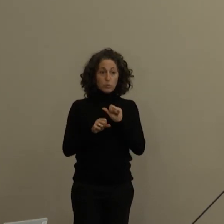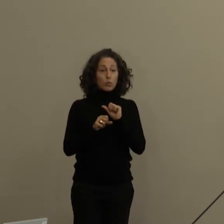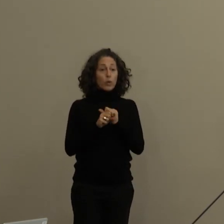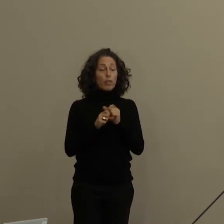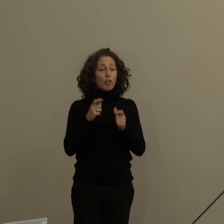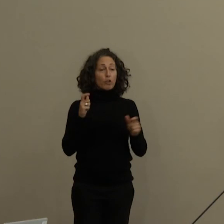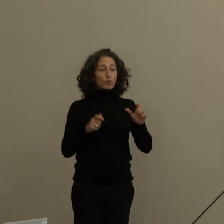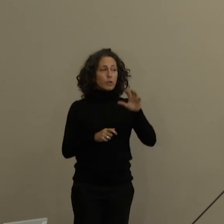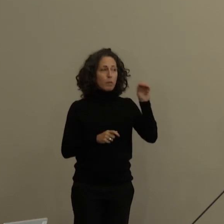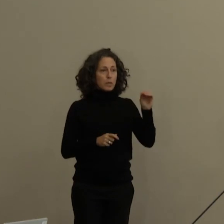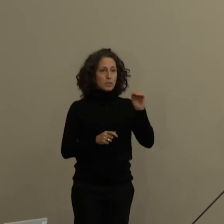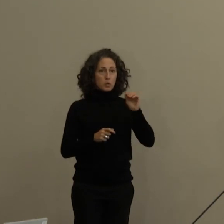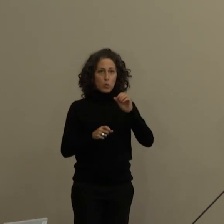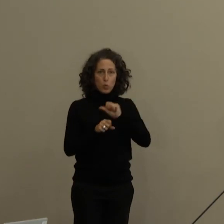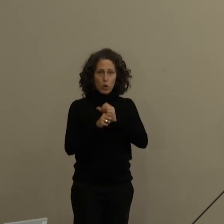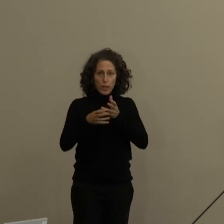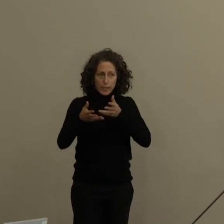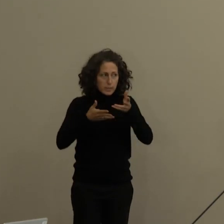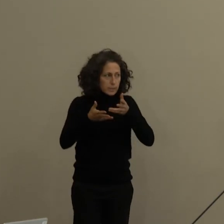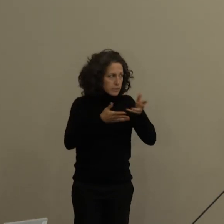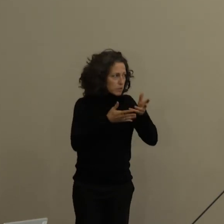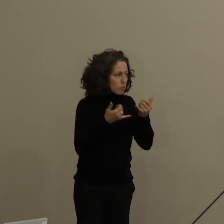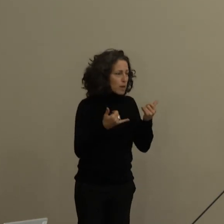and that is certainly our intent.